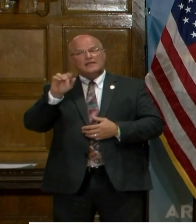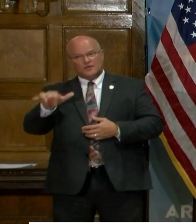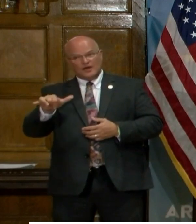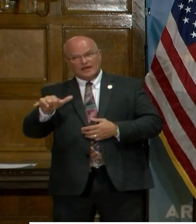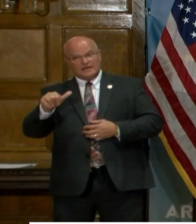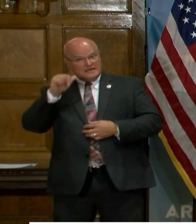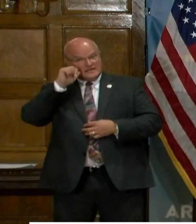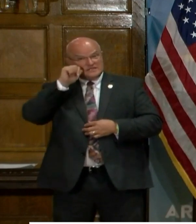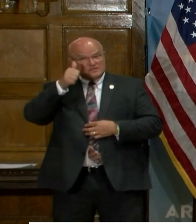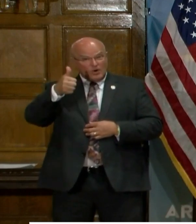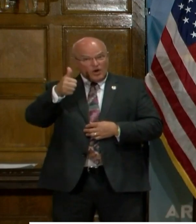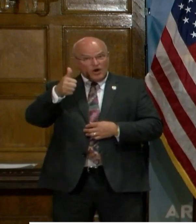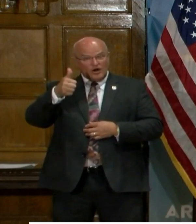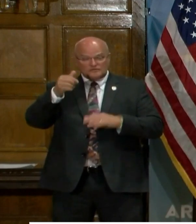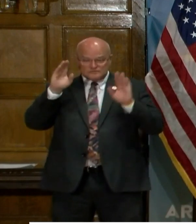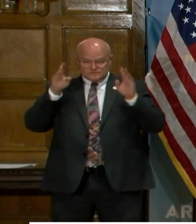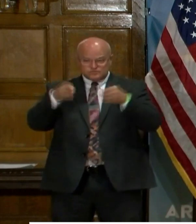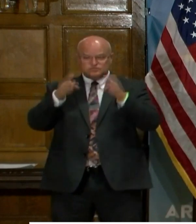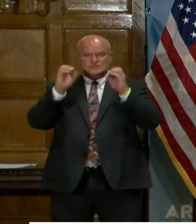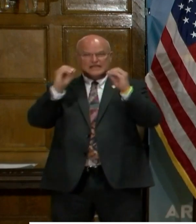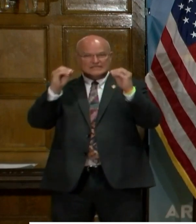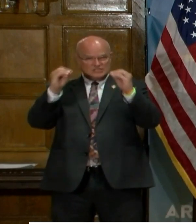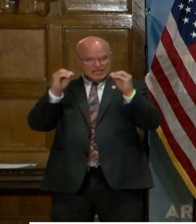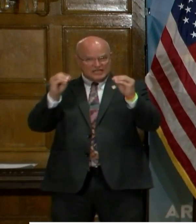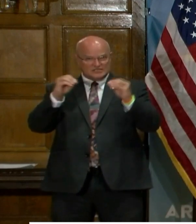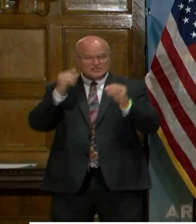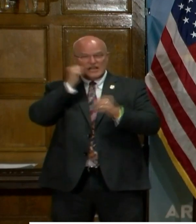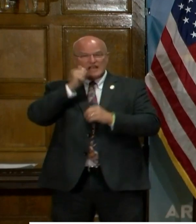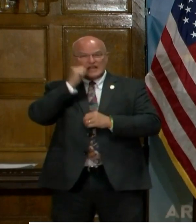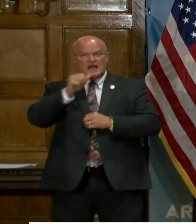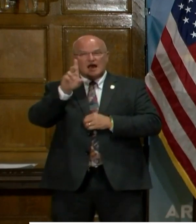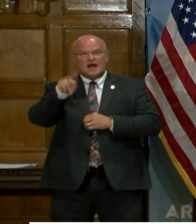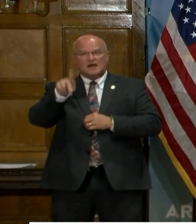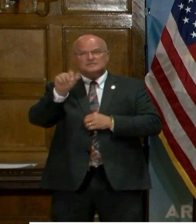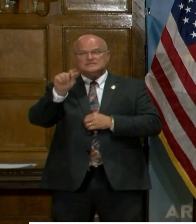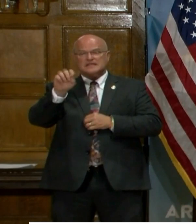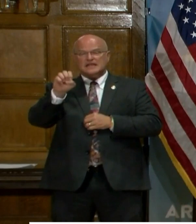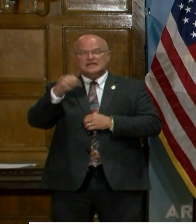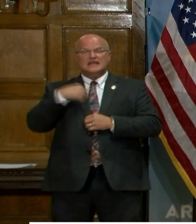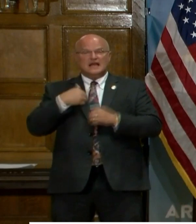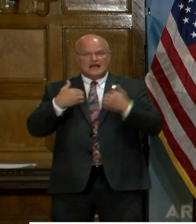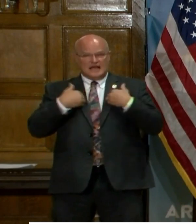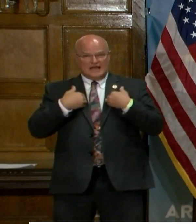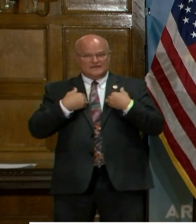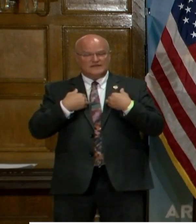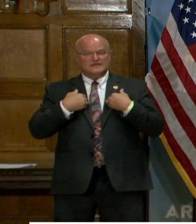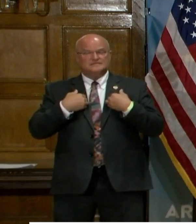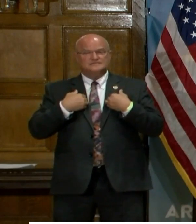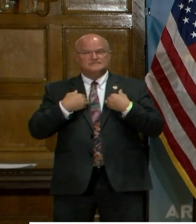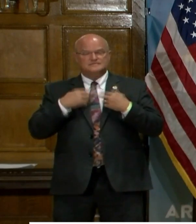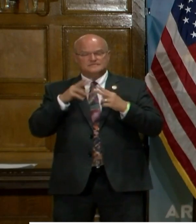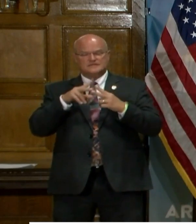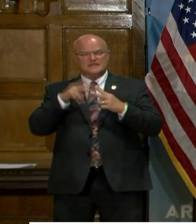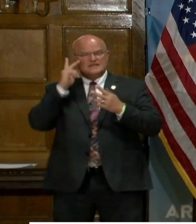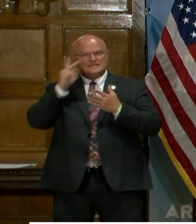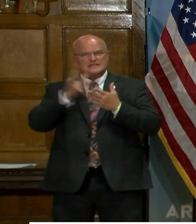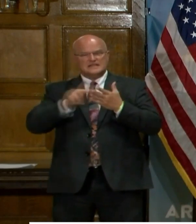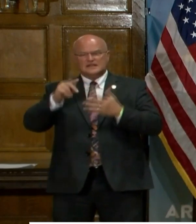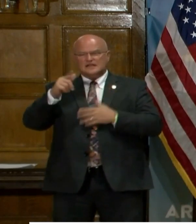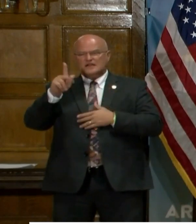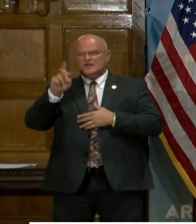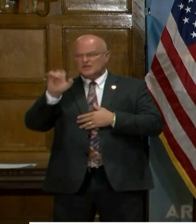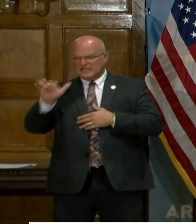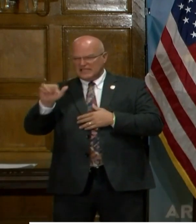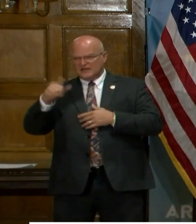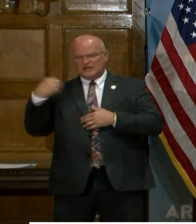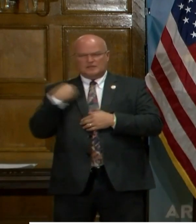way, tomorrow we will be focusing on education in our daily update. I'll have either Secretary Key here or